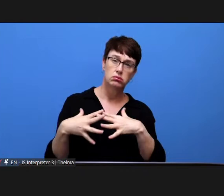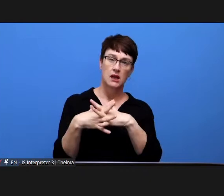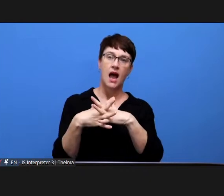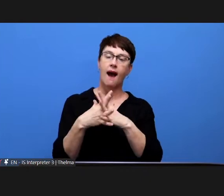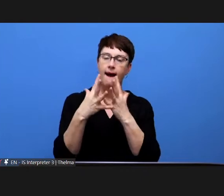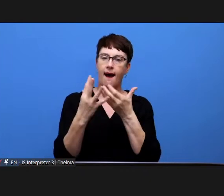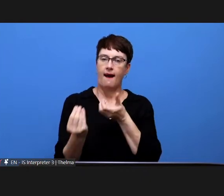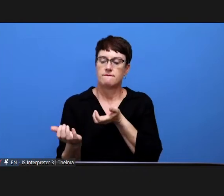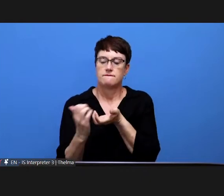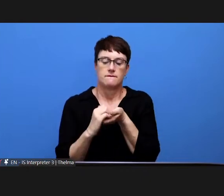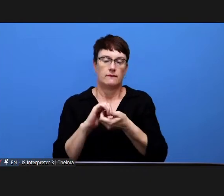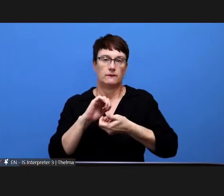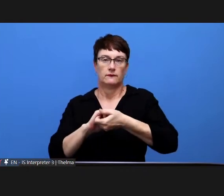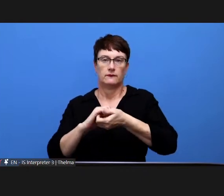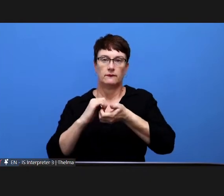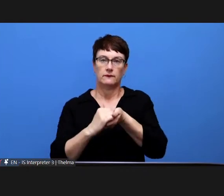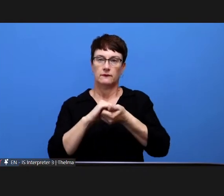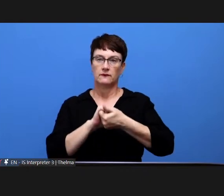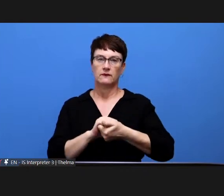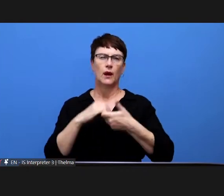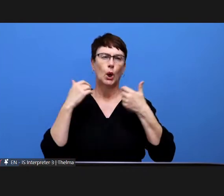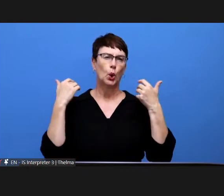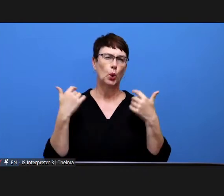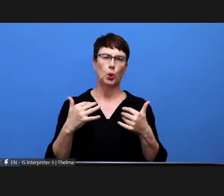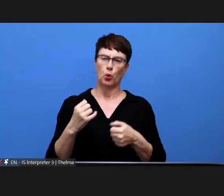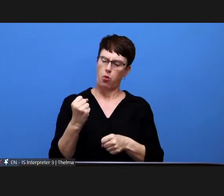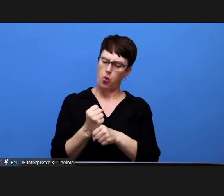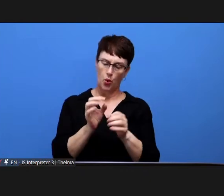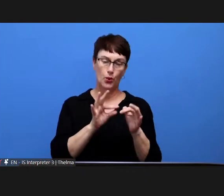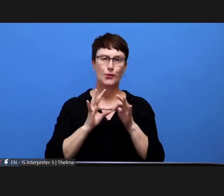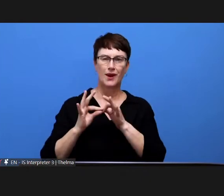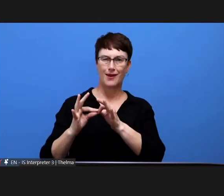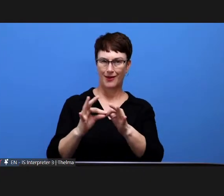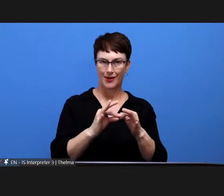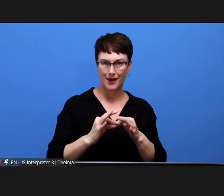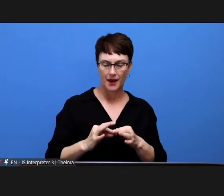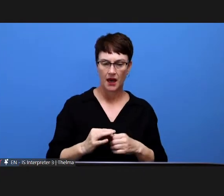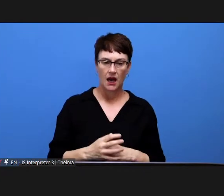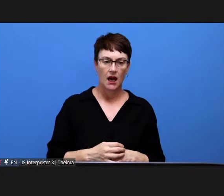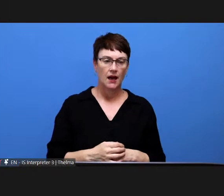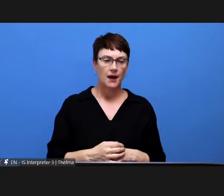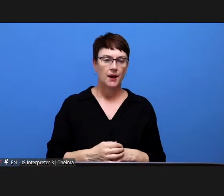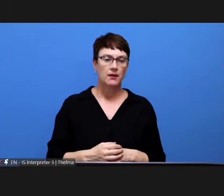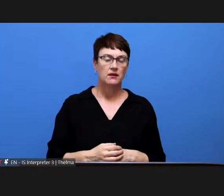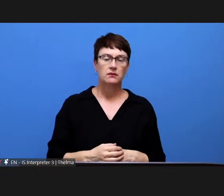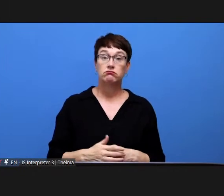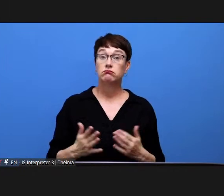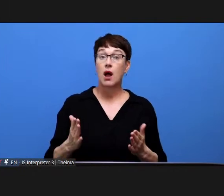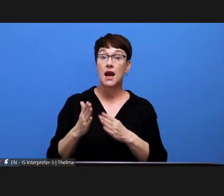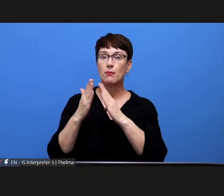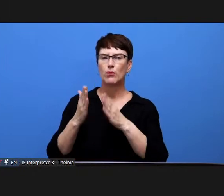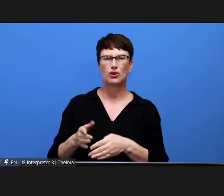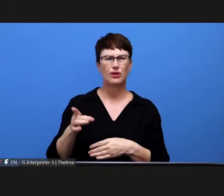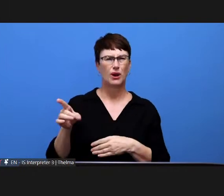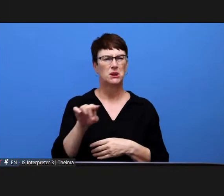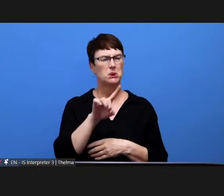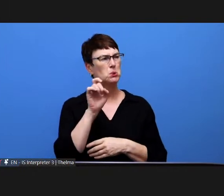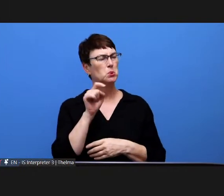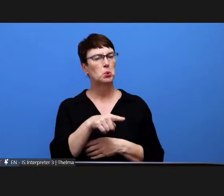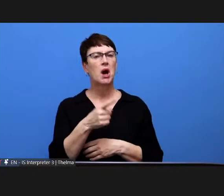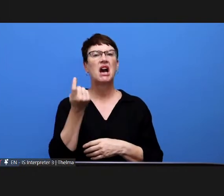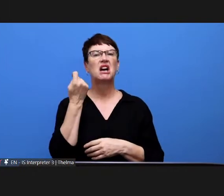is the county. Question was asked to Kenya about the data process. And just to clarify that